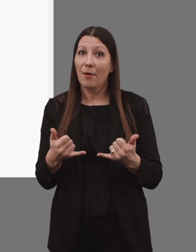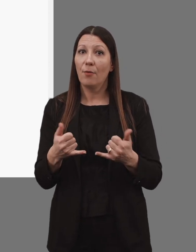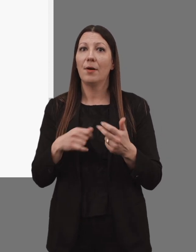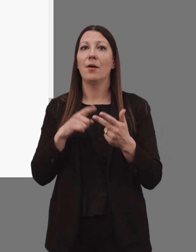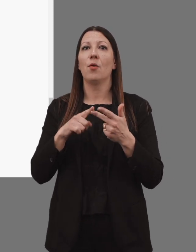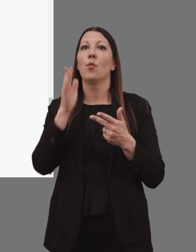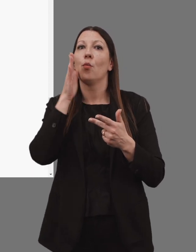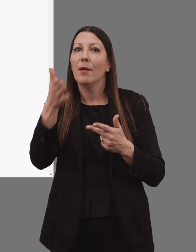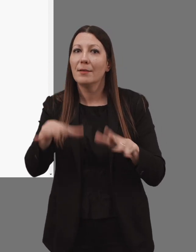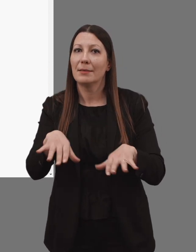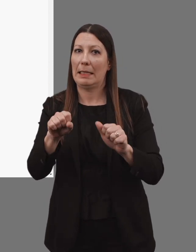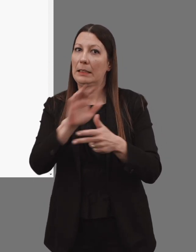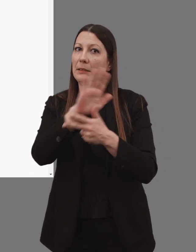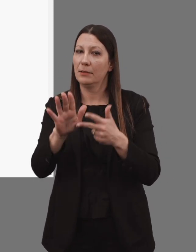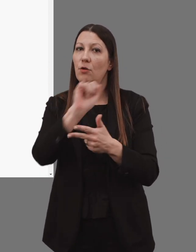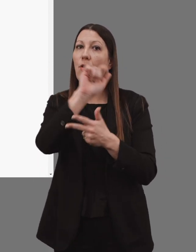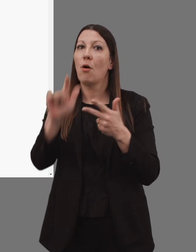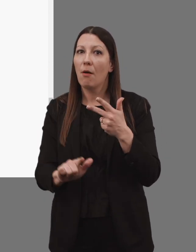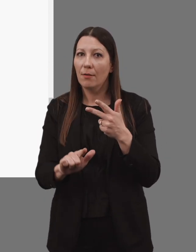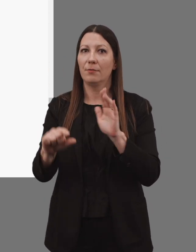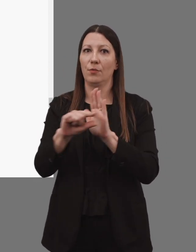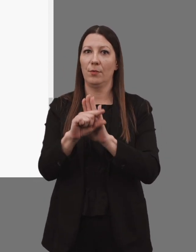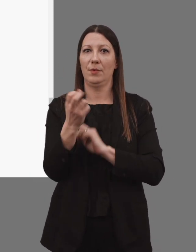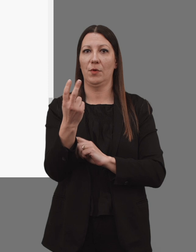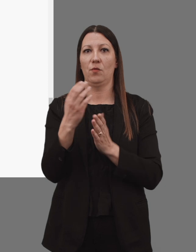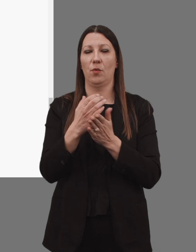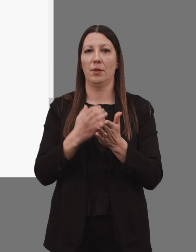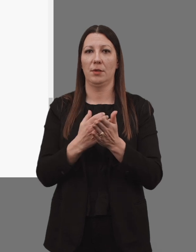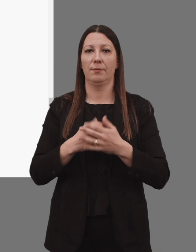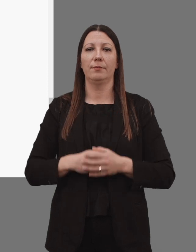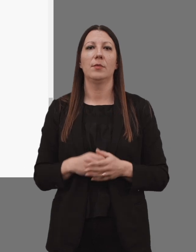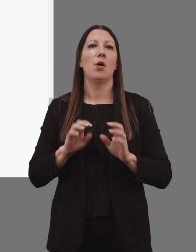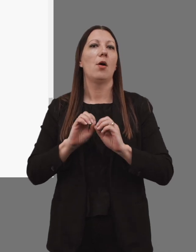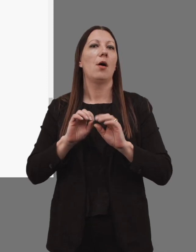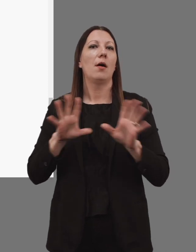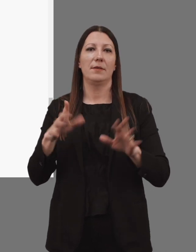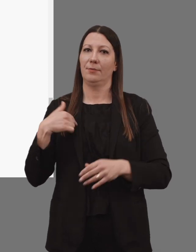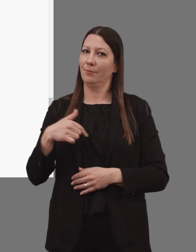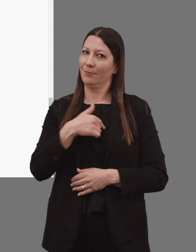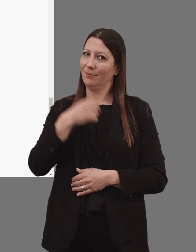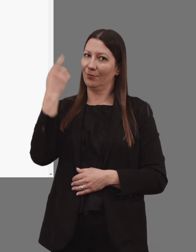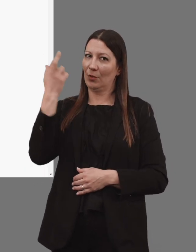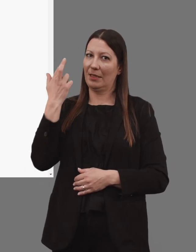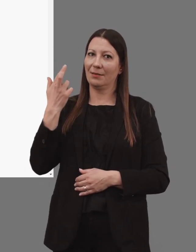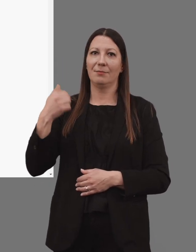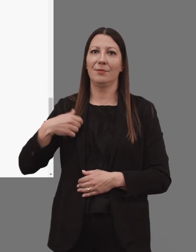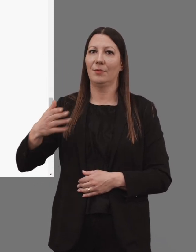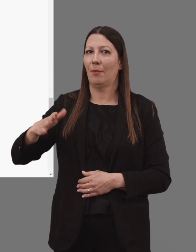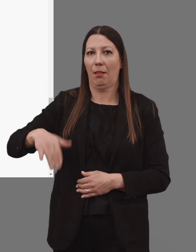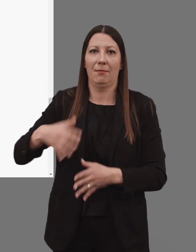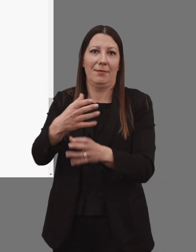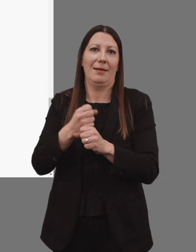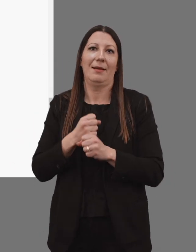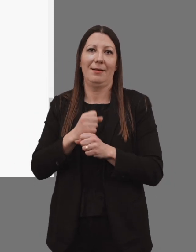So we understand that you won't have your final grades for all of those courses, and that's okay. We just need you to put